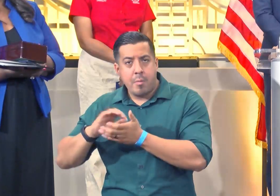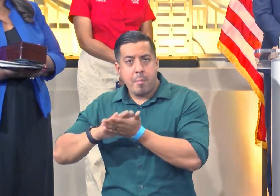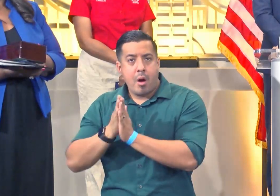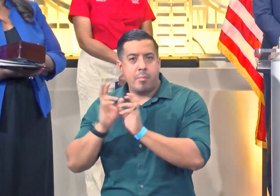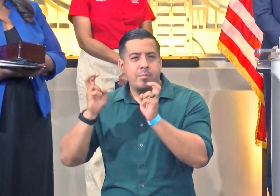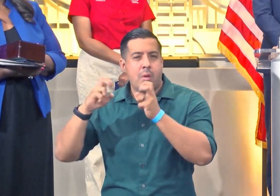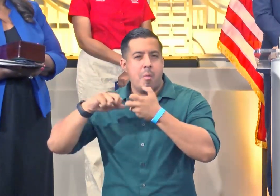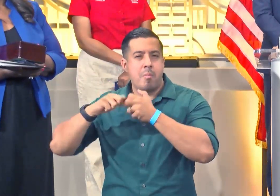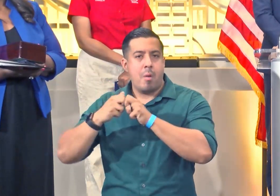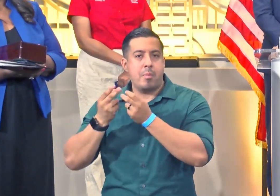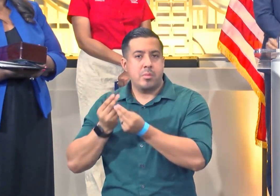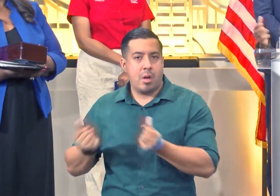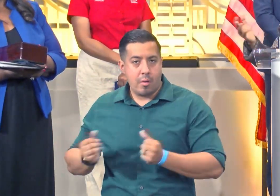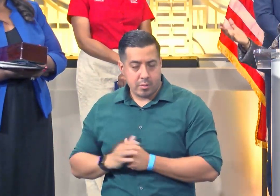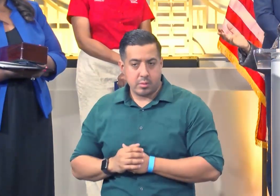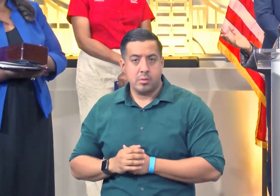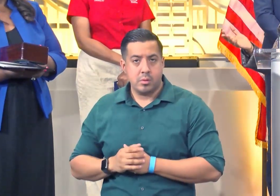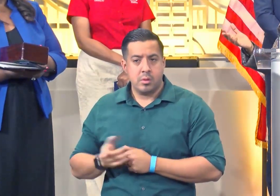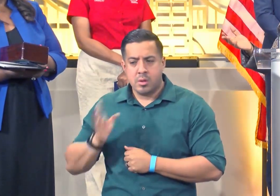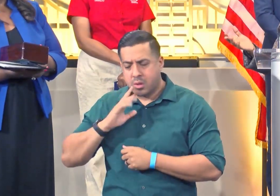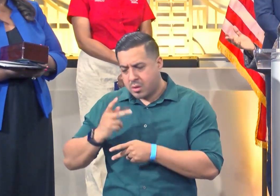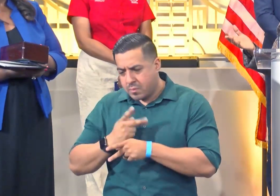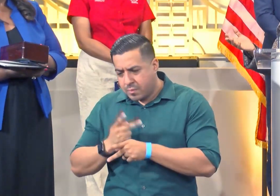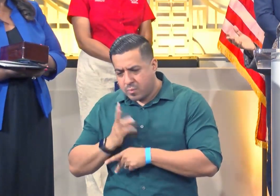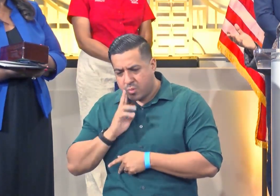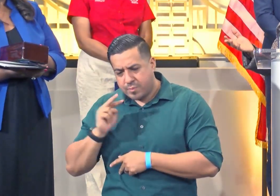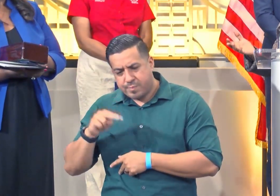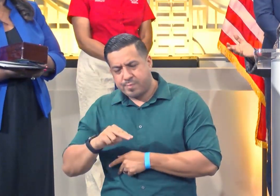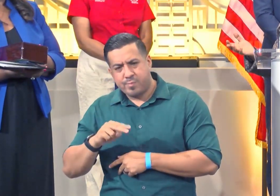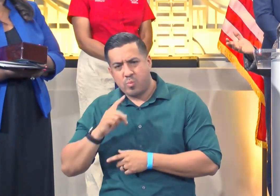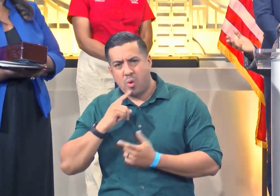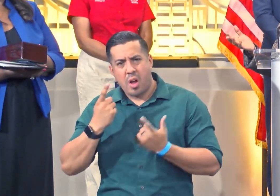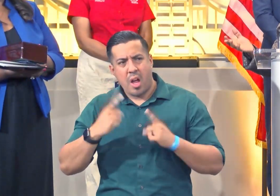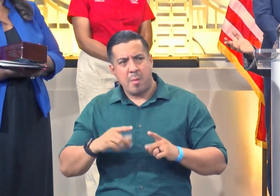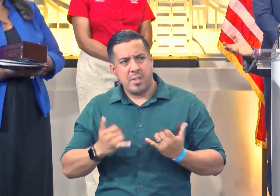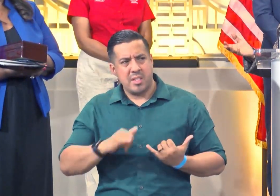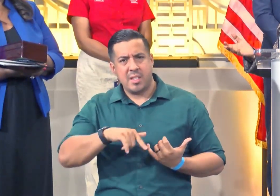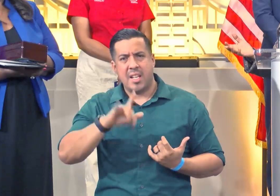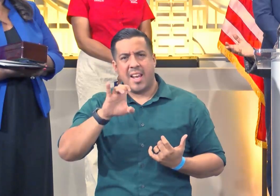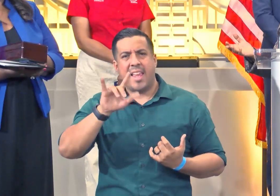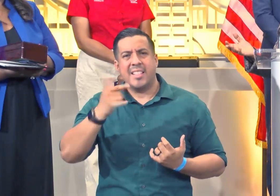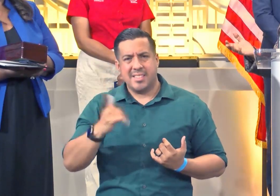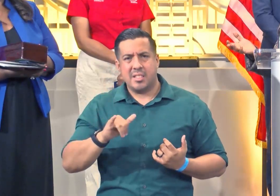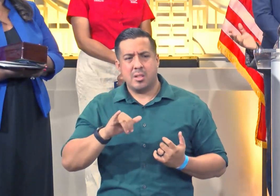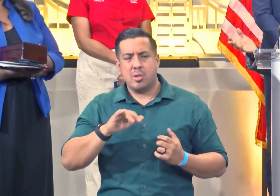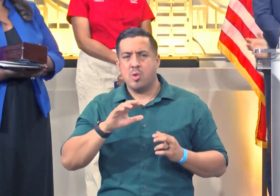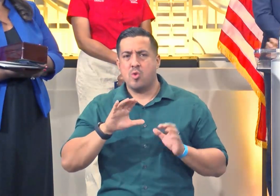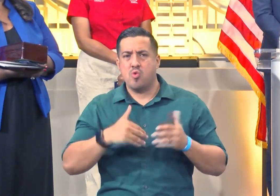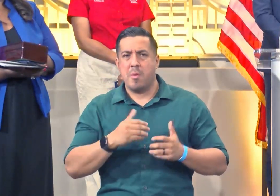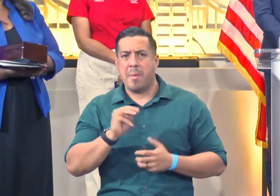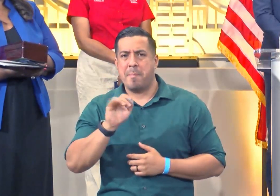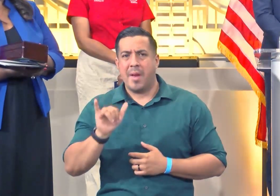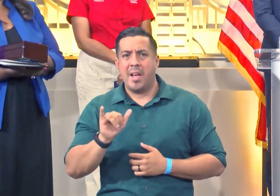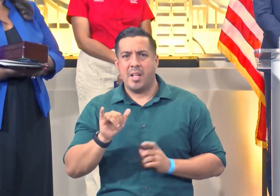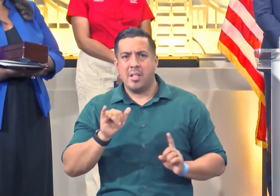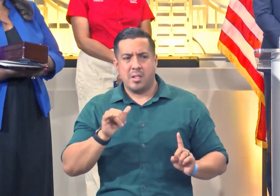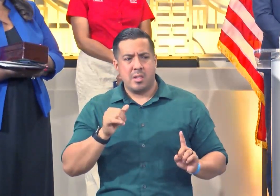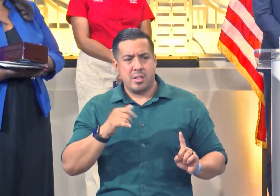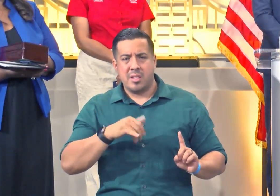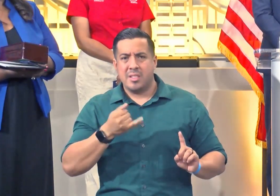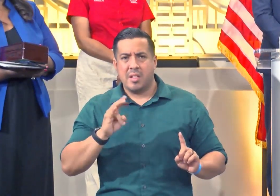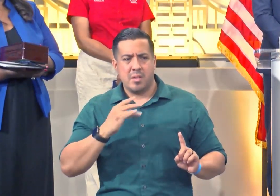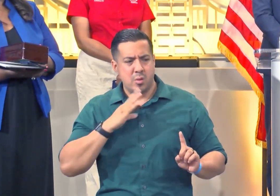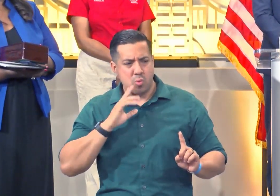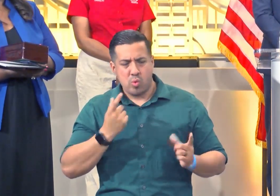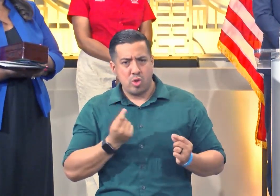solvers, finds its way to say, what's going on here in the Legacy Room on May 17th? What's going on?